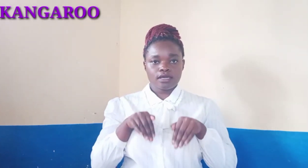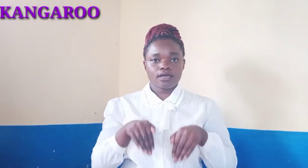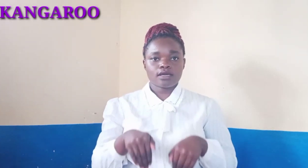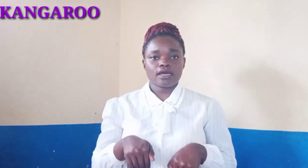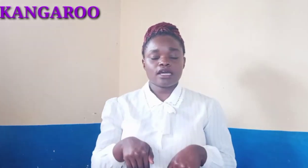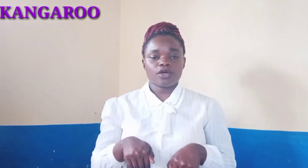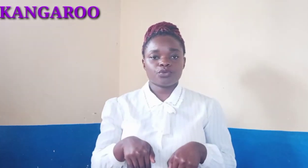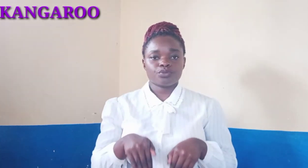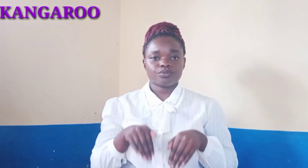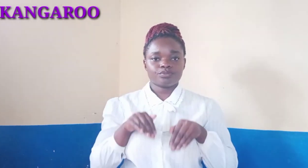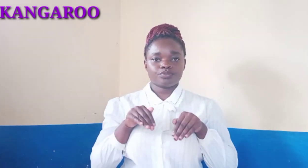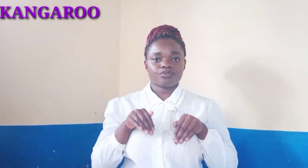Kangaroo.